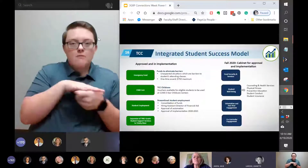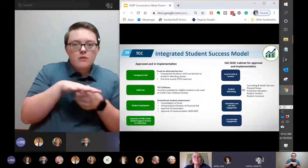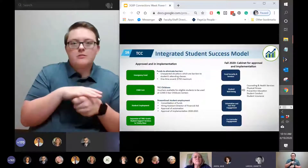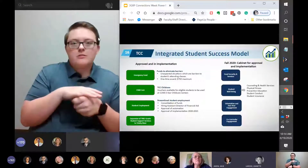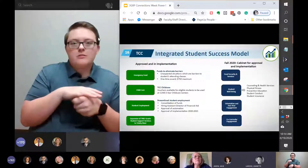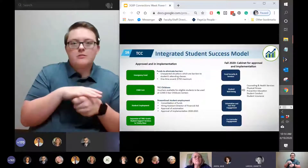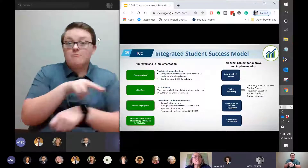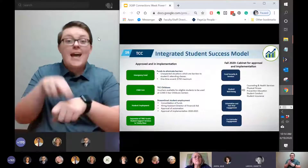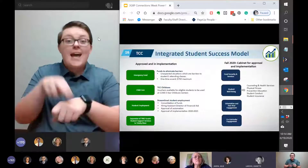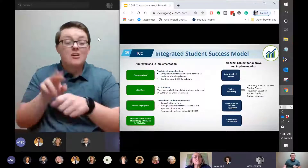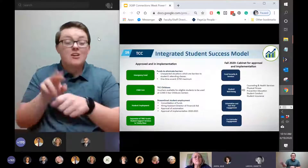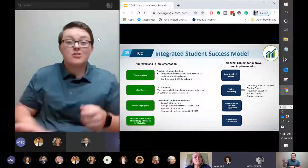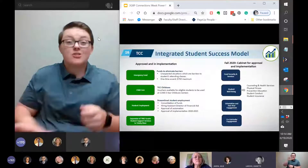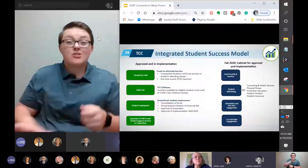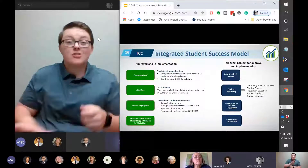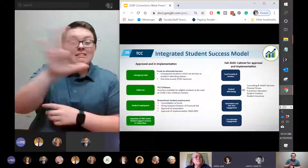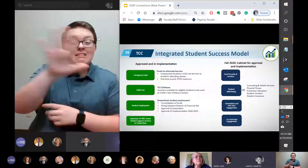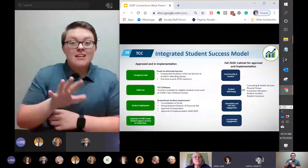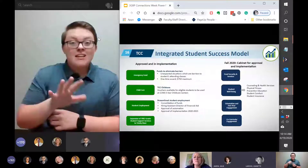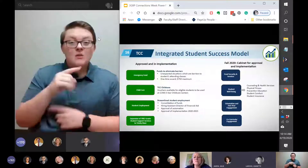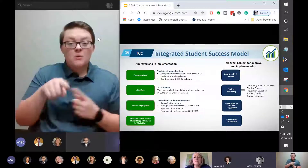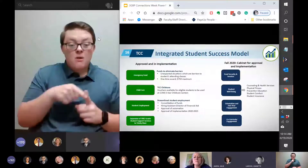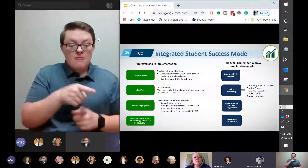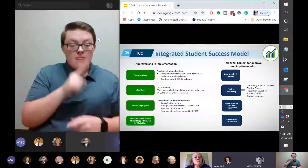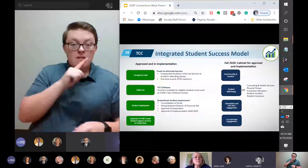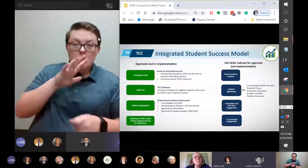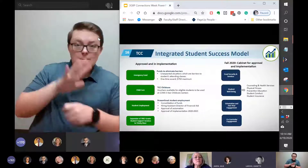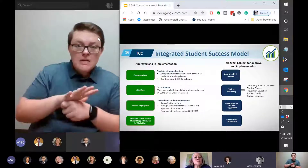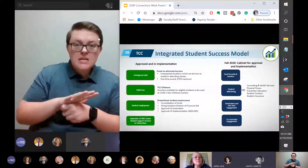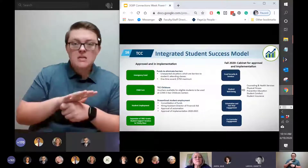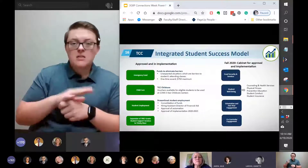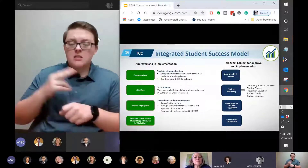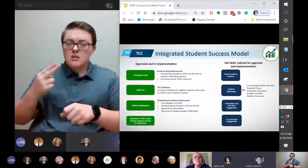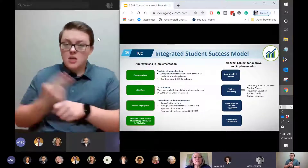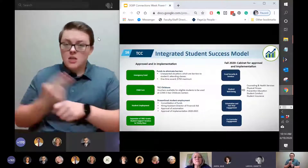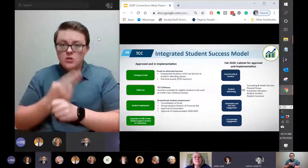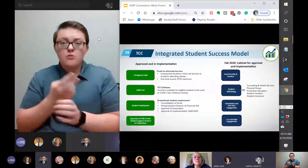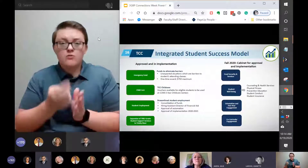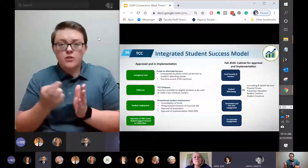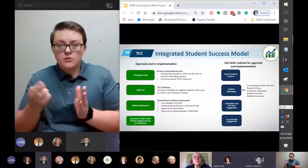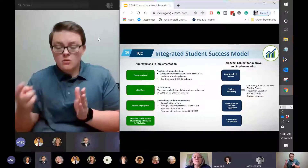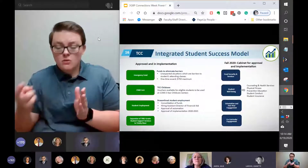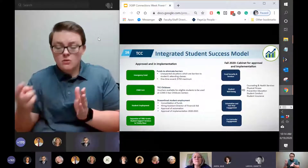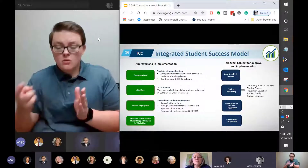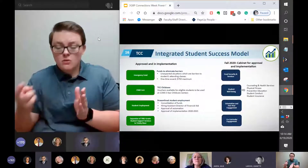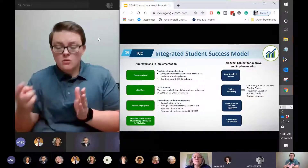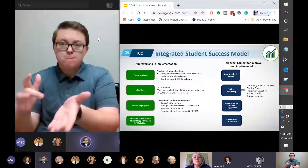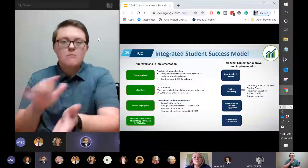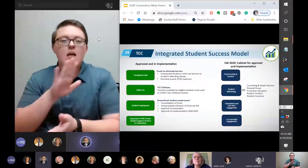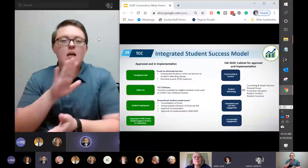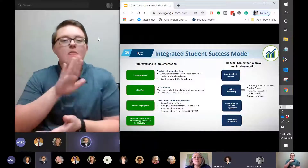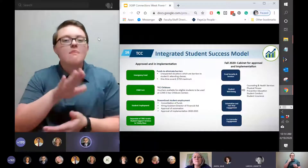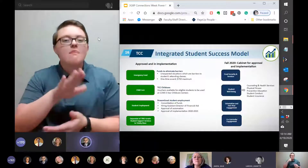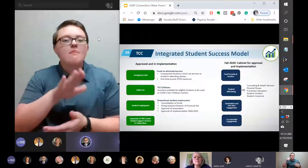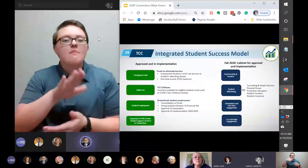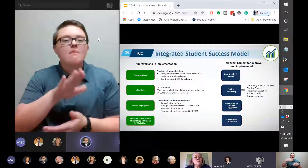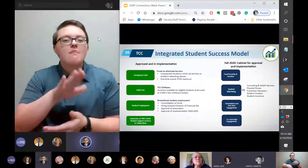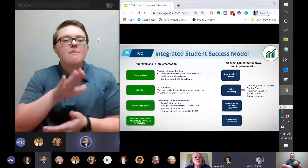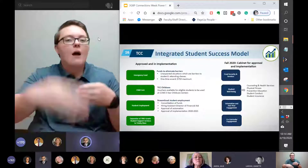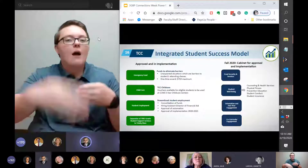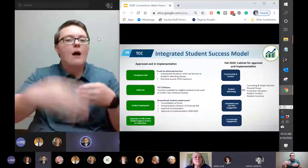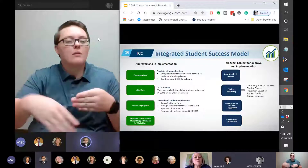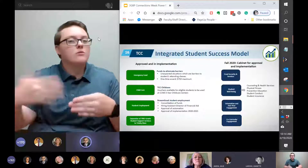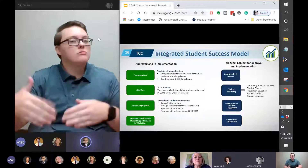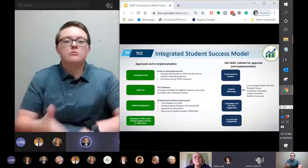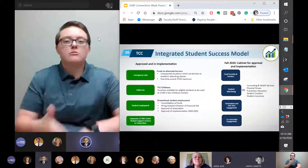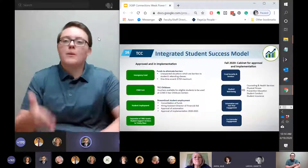and work with their TRIO staff, use the resources that we have for all students on campus, their outcomes are significantly improved